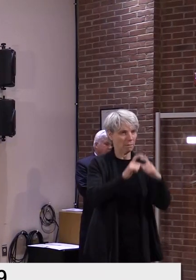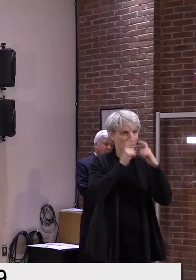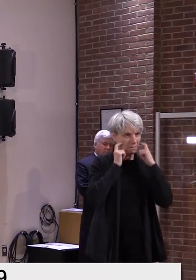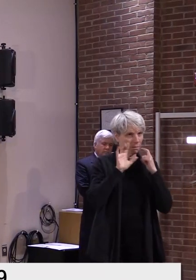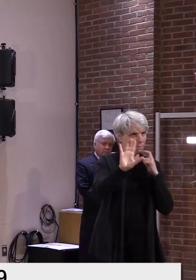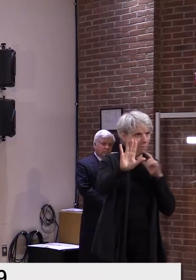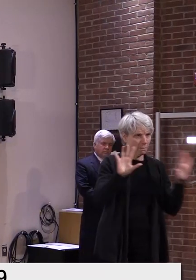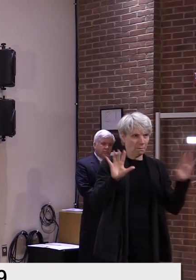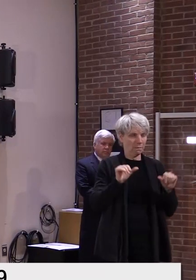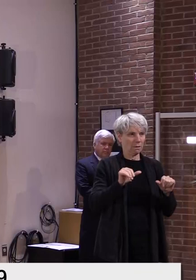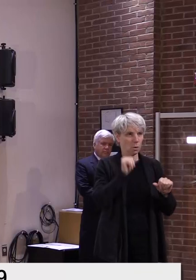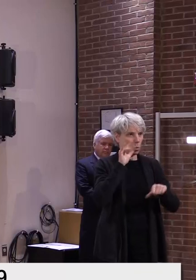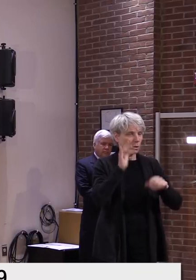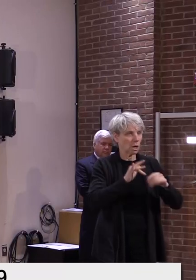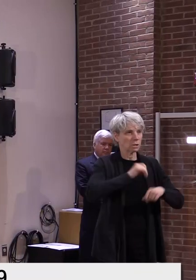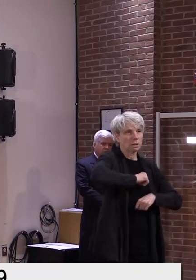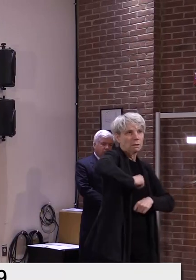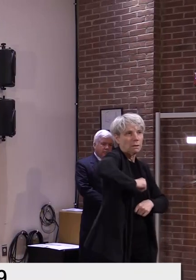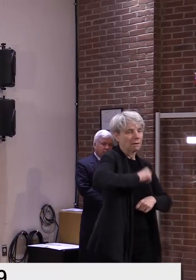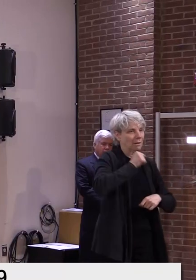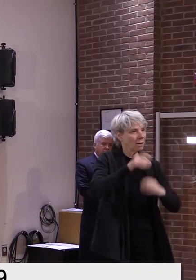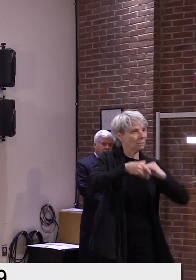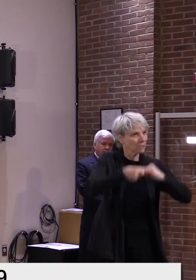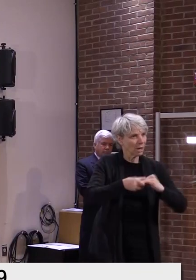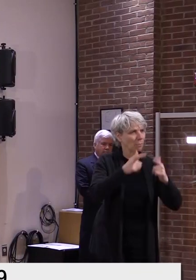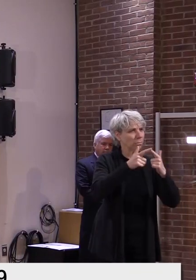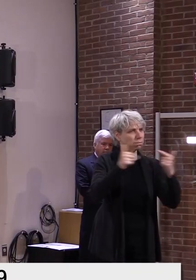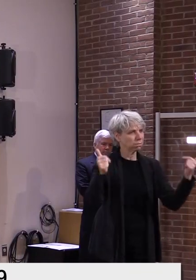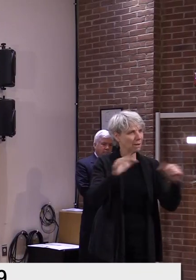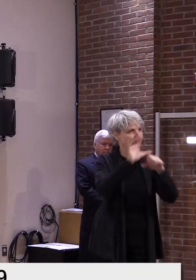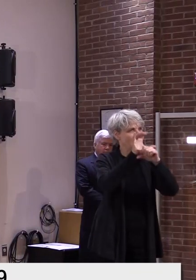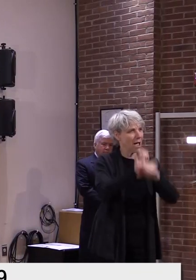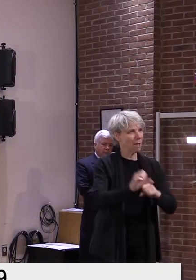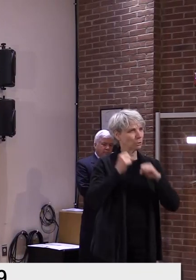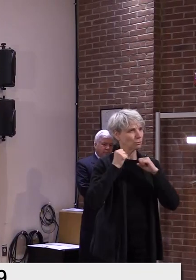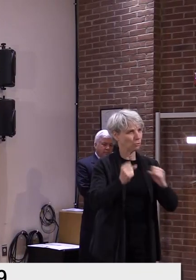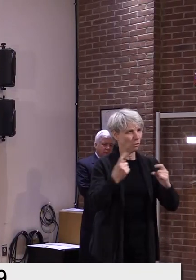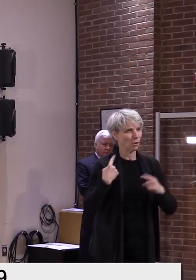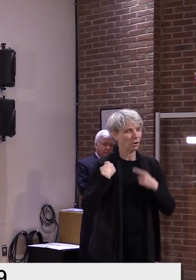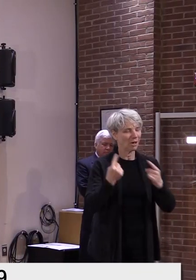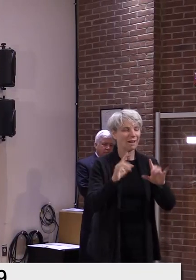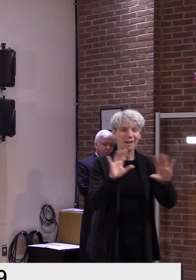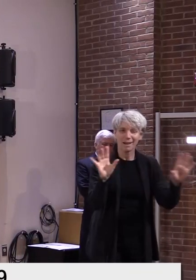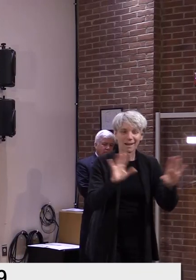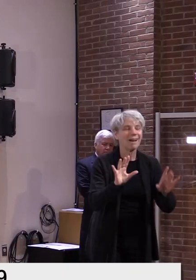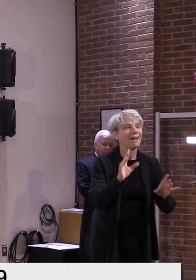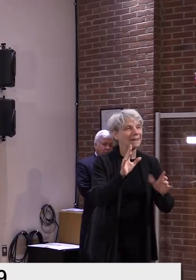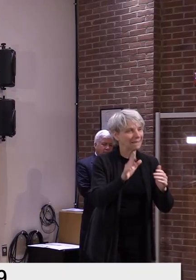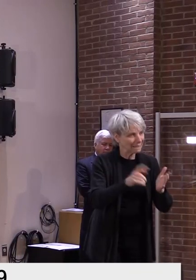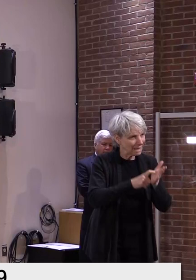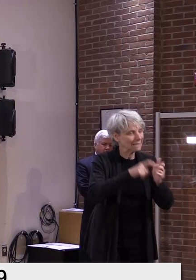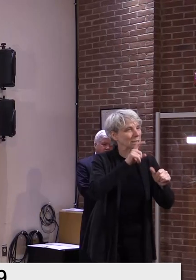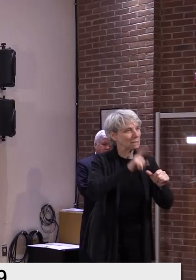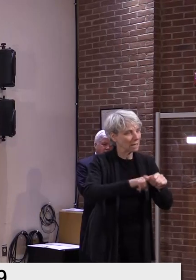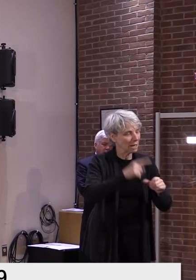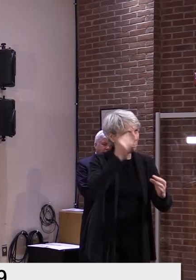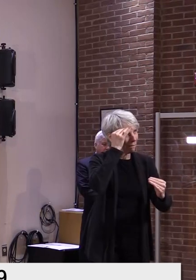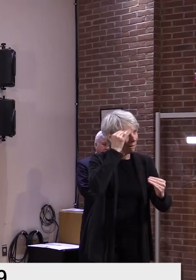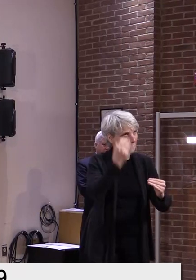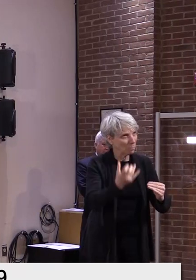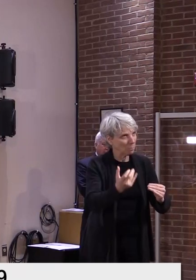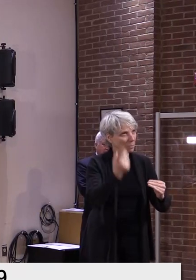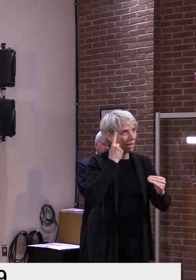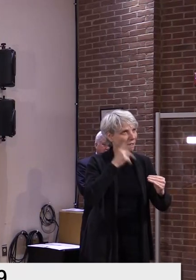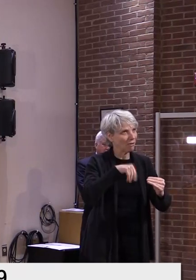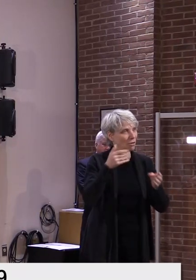practices have really become ingrained in our daily routines, acts that are what have made our ability to move out